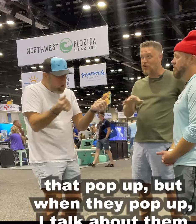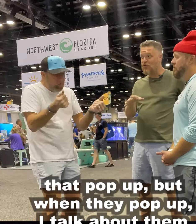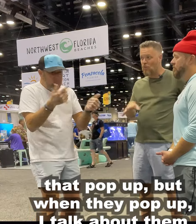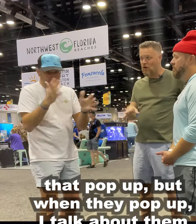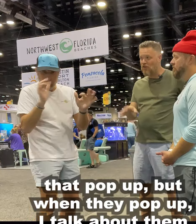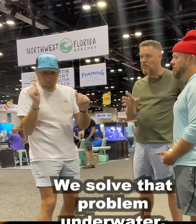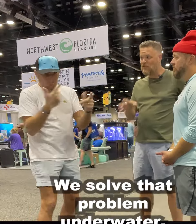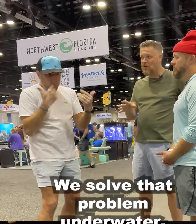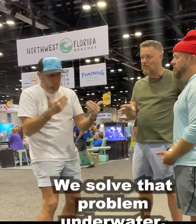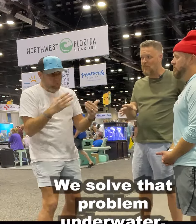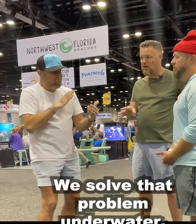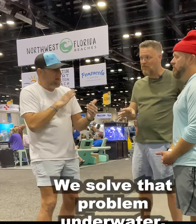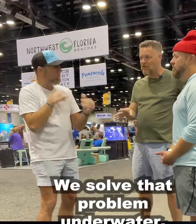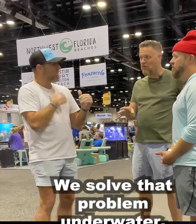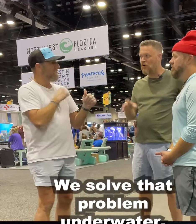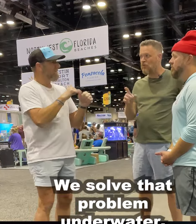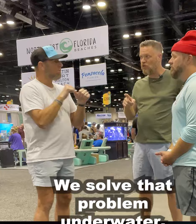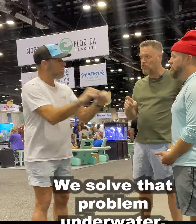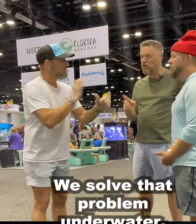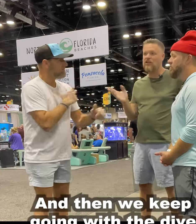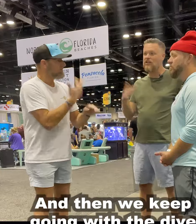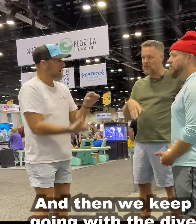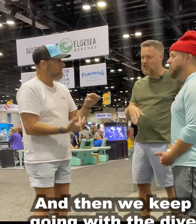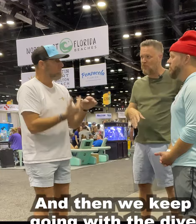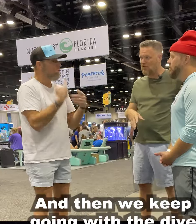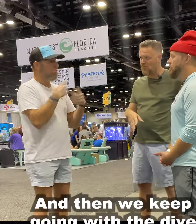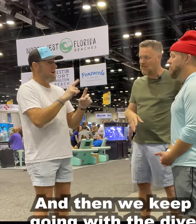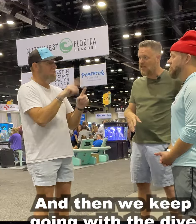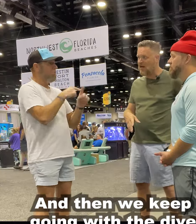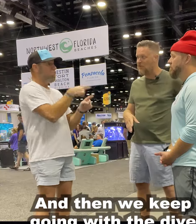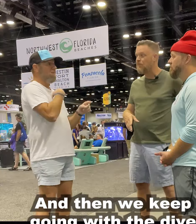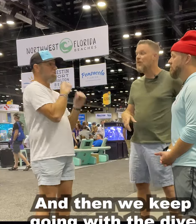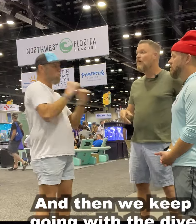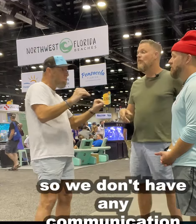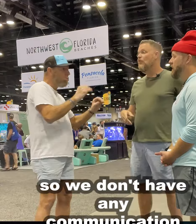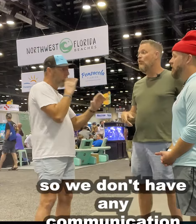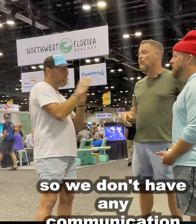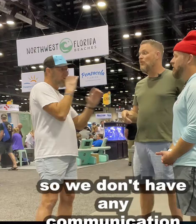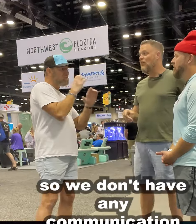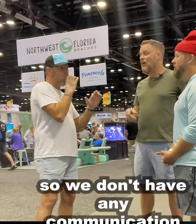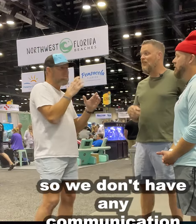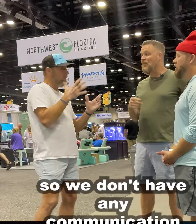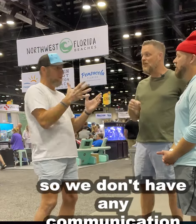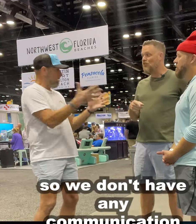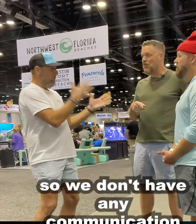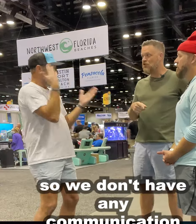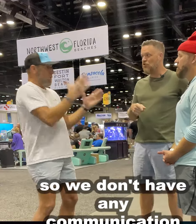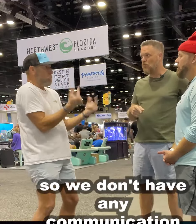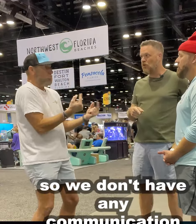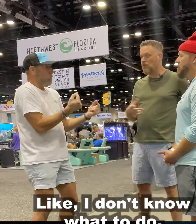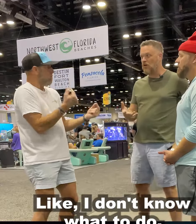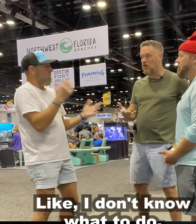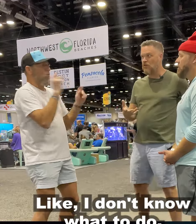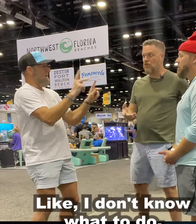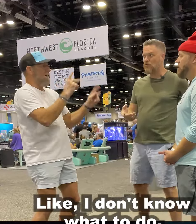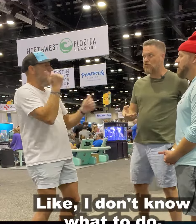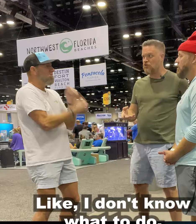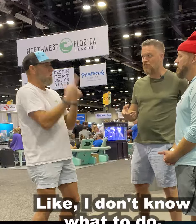underwater. We solve that problem underwater. We're good. And then we keep going with the dive. So when we don't have any communication underwater, you're like, oh, I don't know what to do.